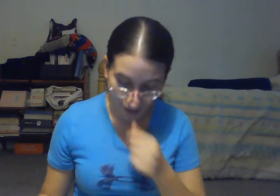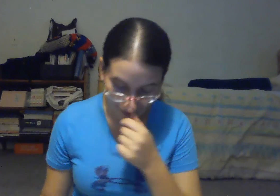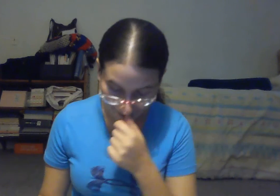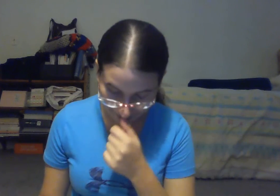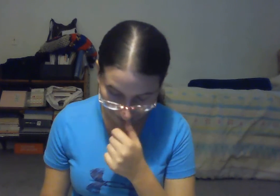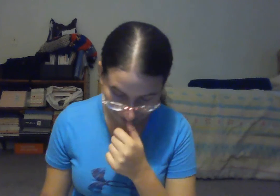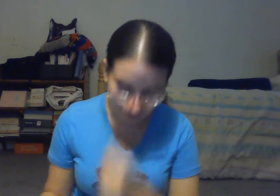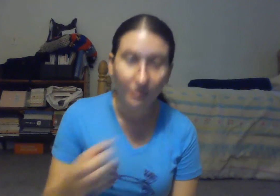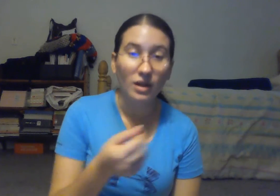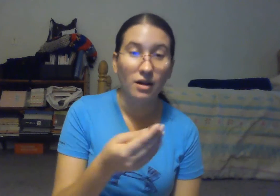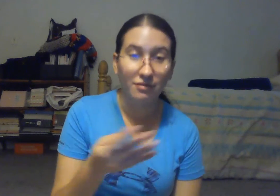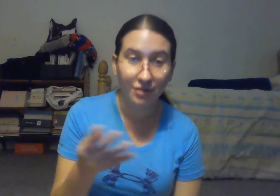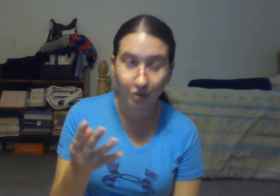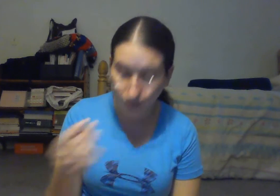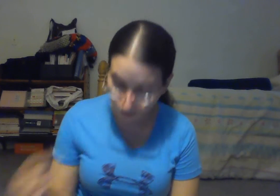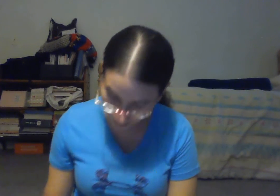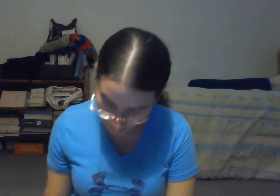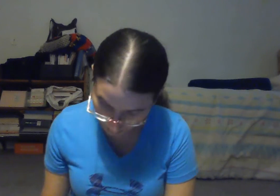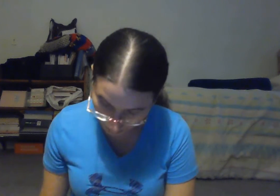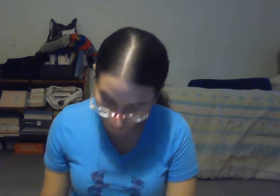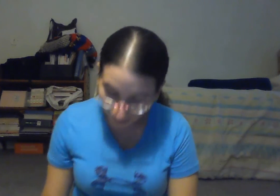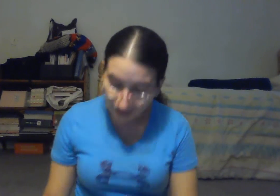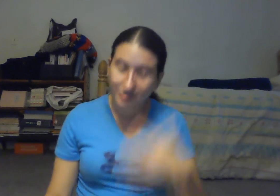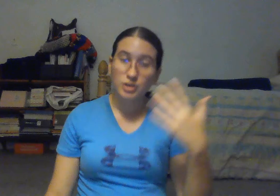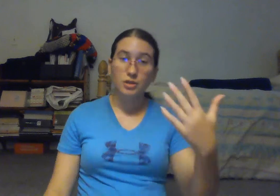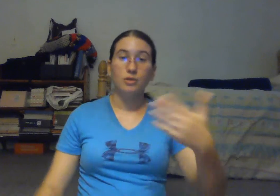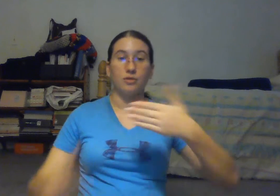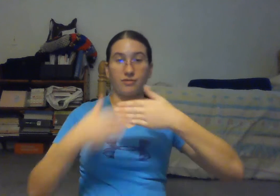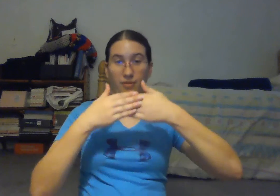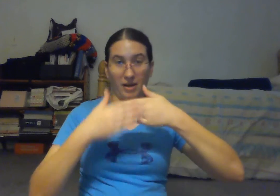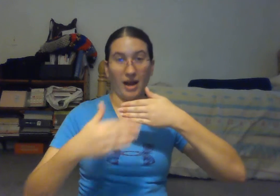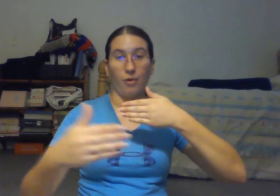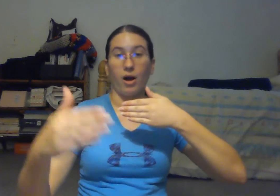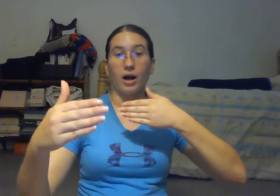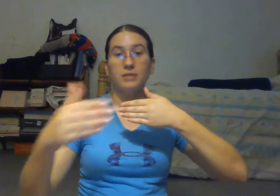FYI. A few after or from now on.